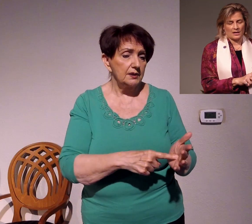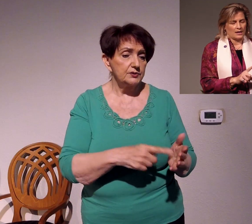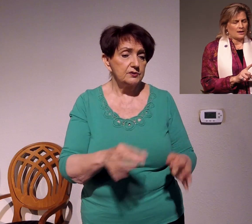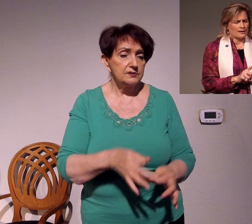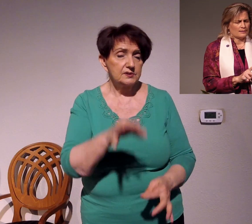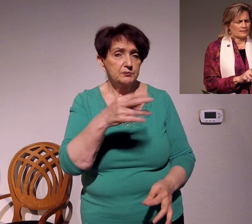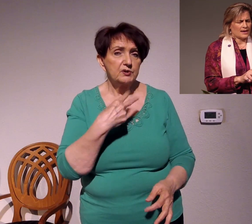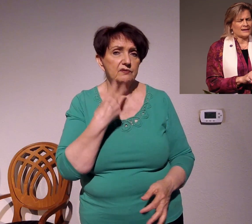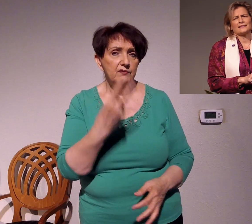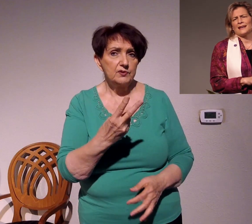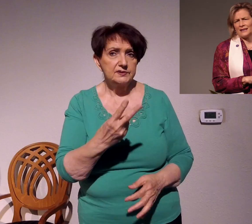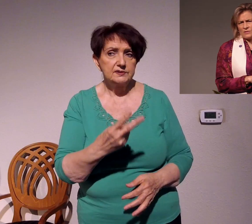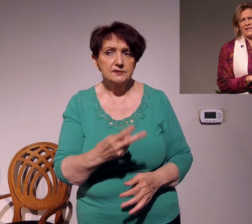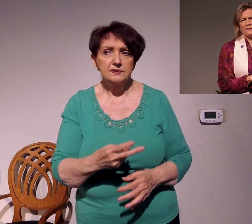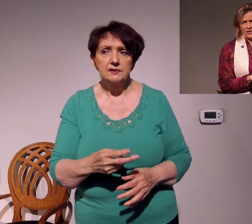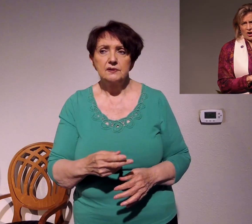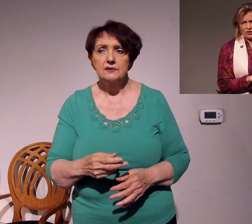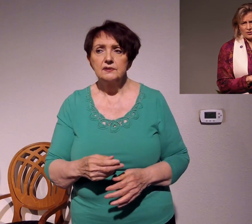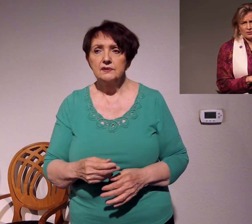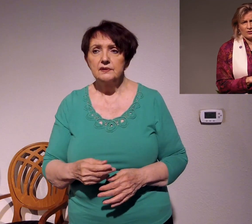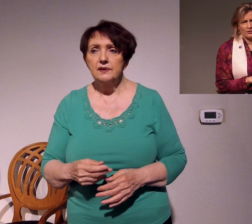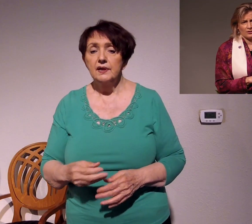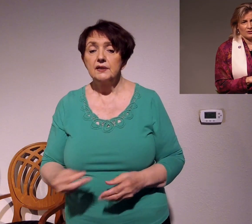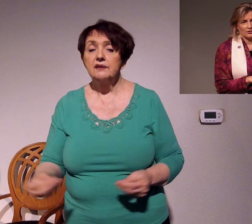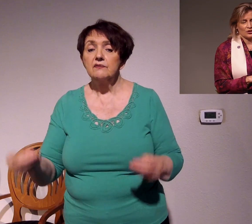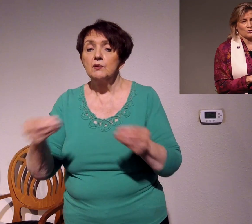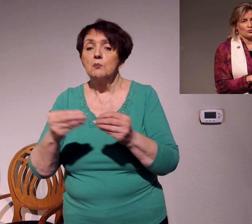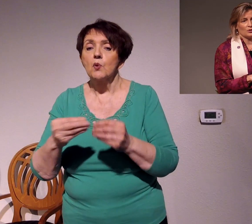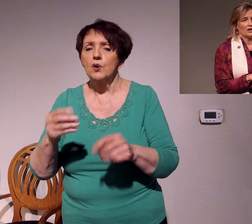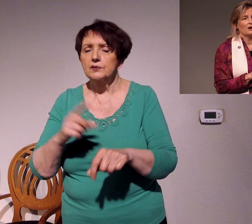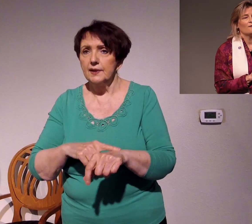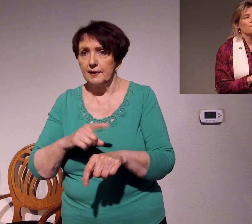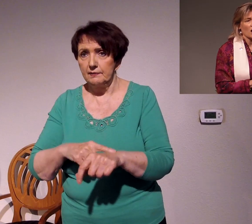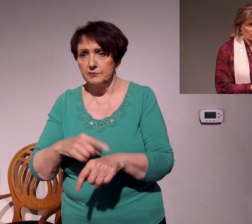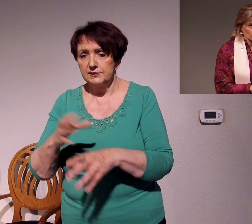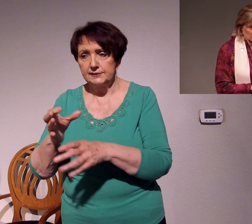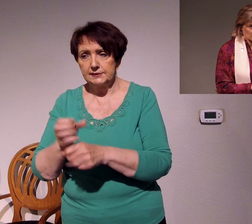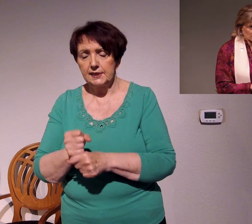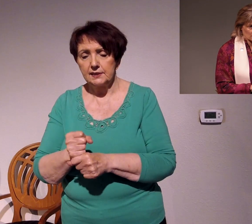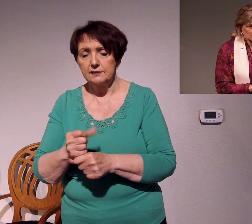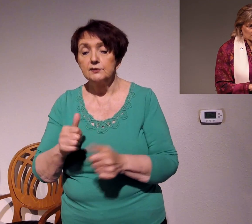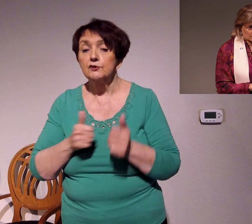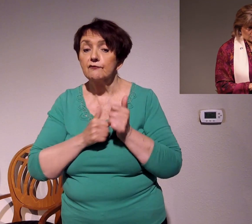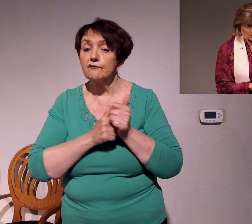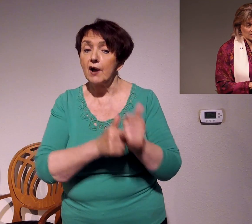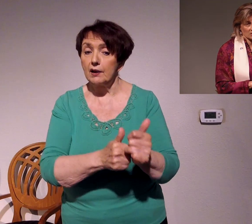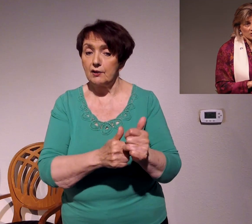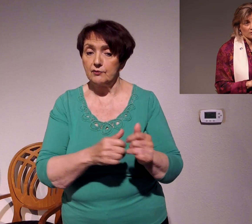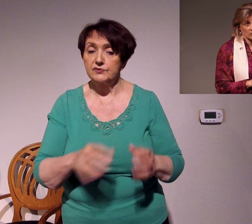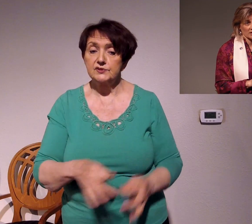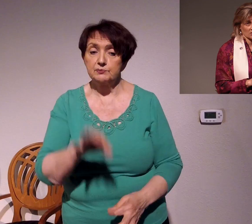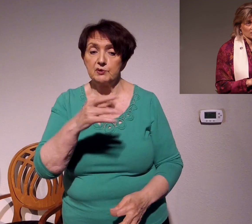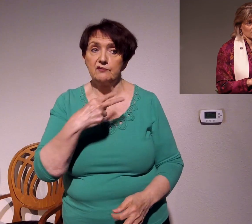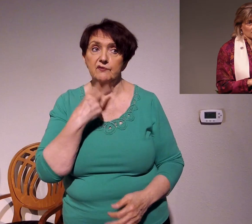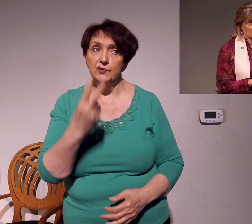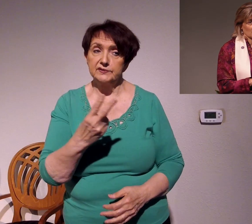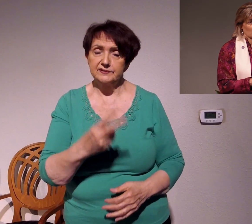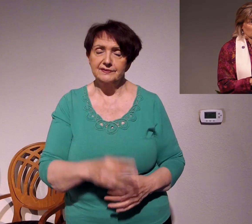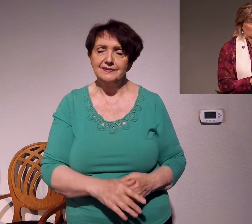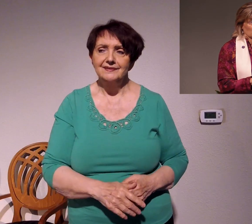voice. And it's taken me even longer to follow the spirit